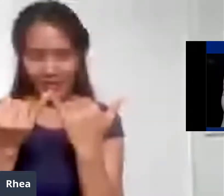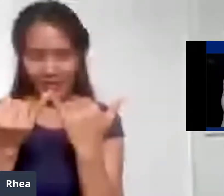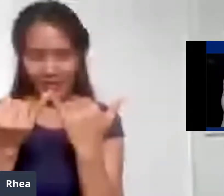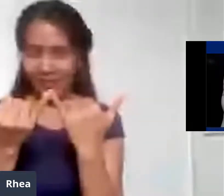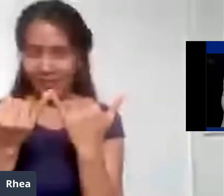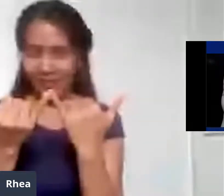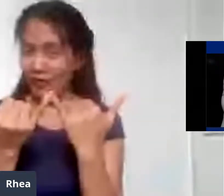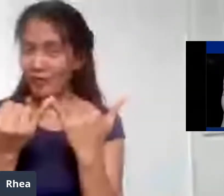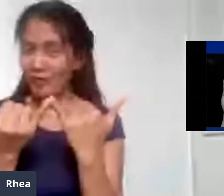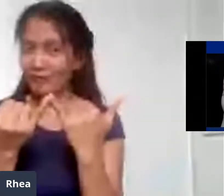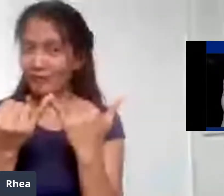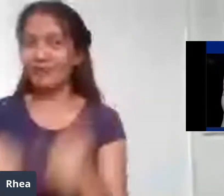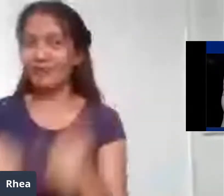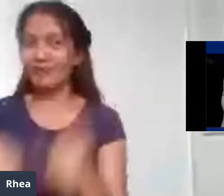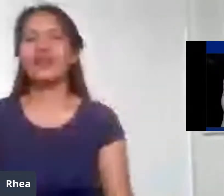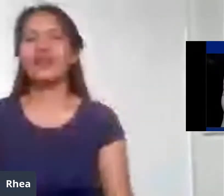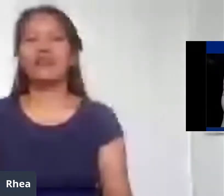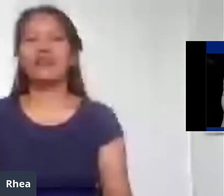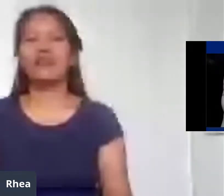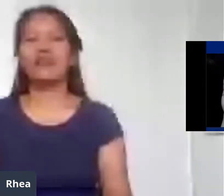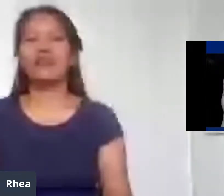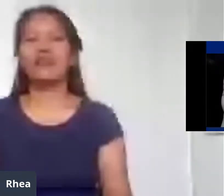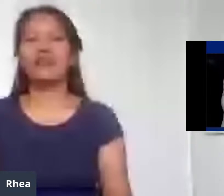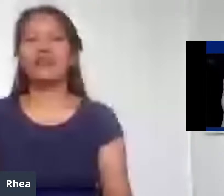Barangay. Okay, po?